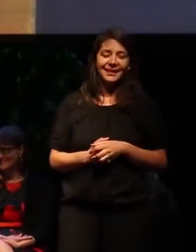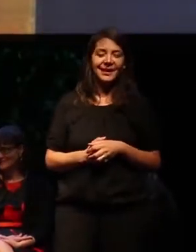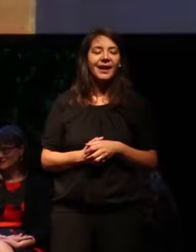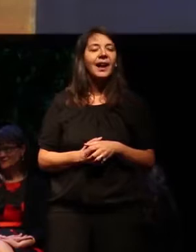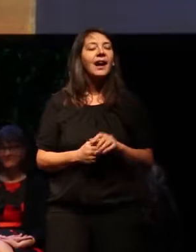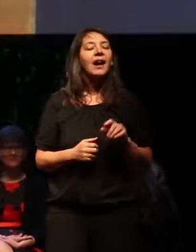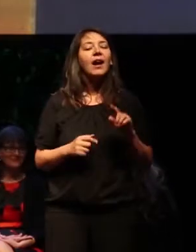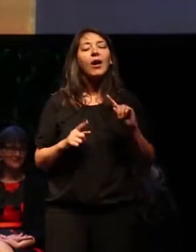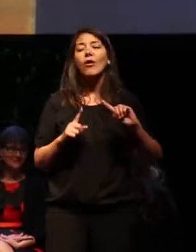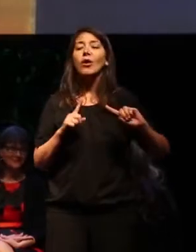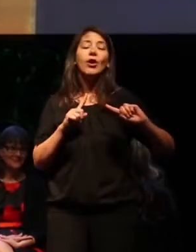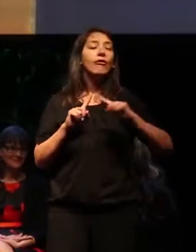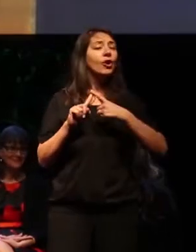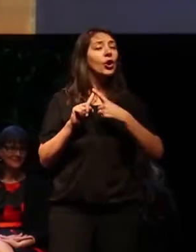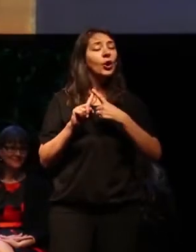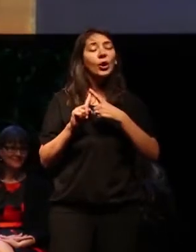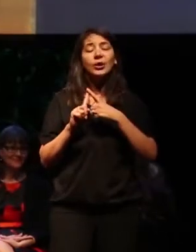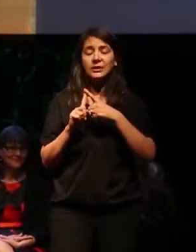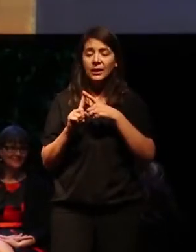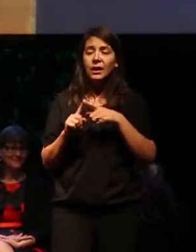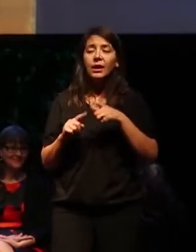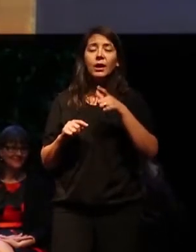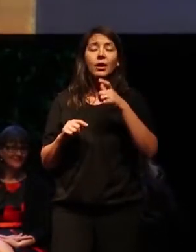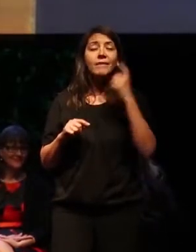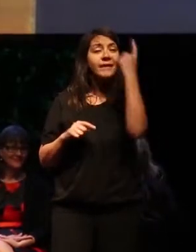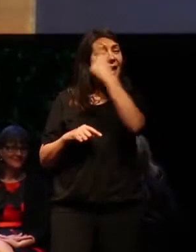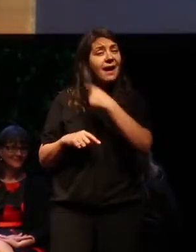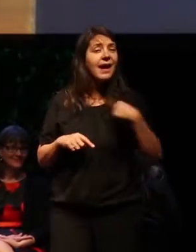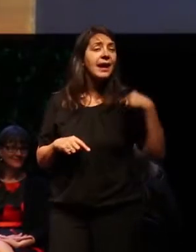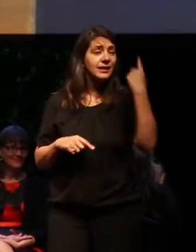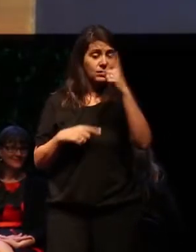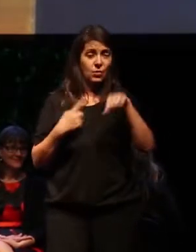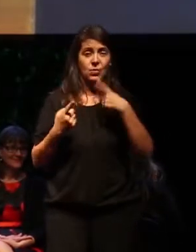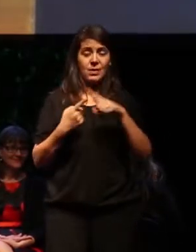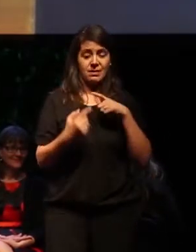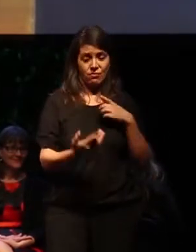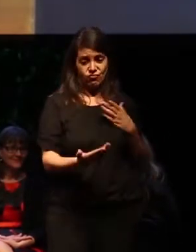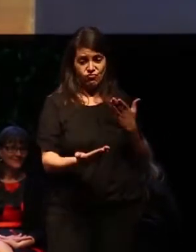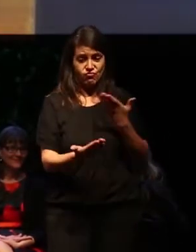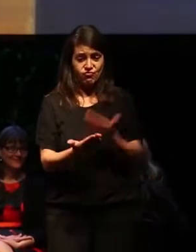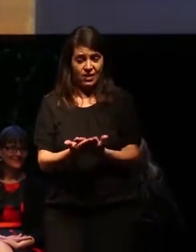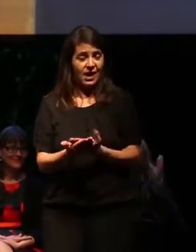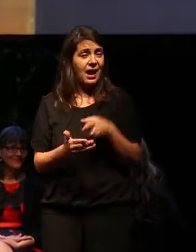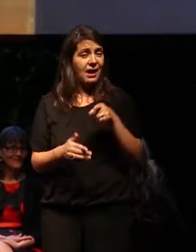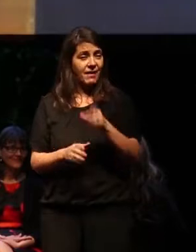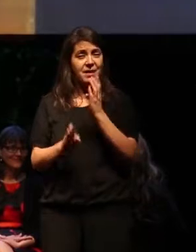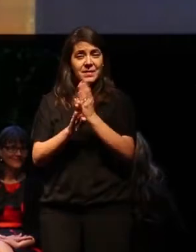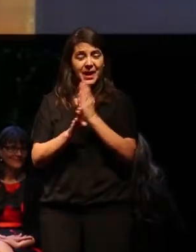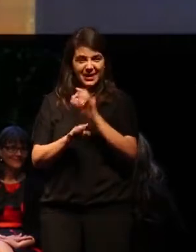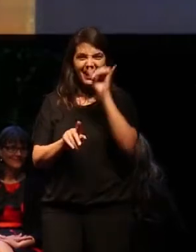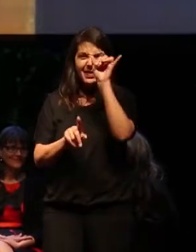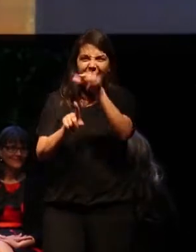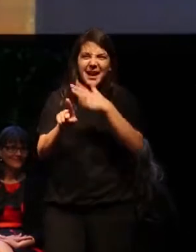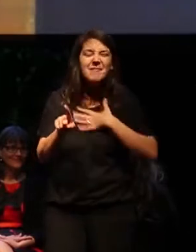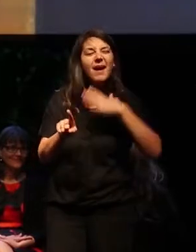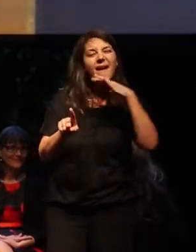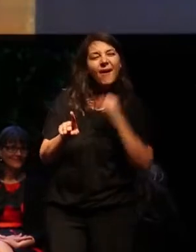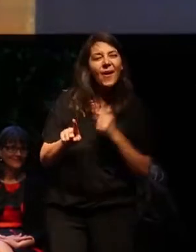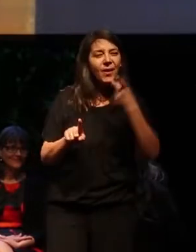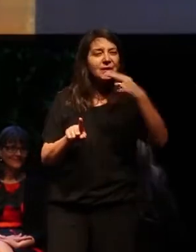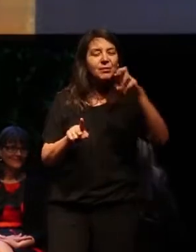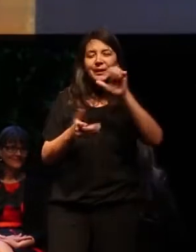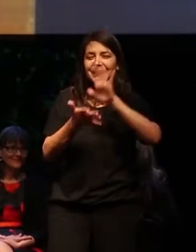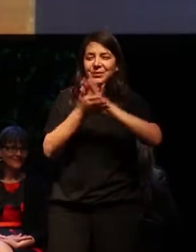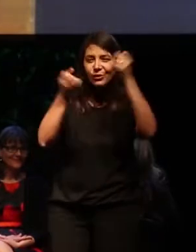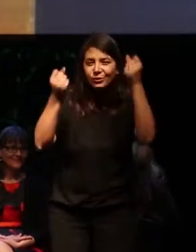The first faces I saw when I got on the bus were my previous preschool driver and an